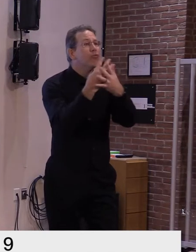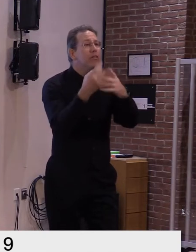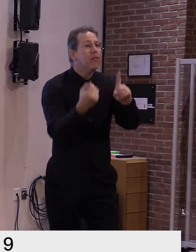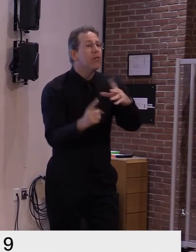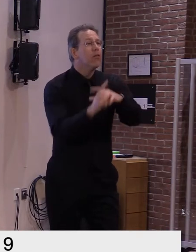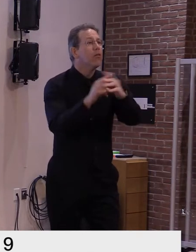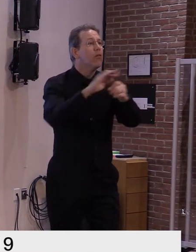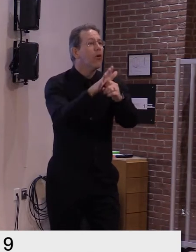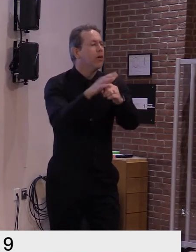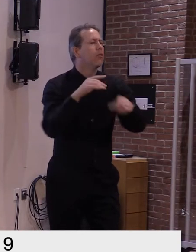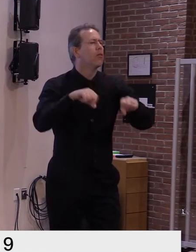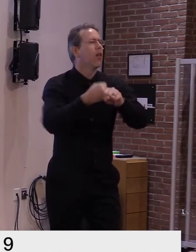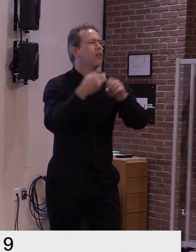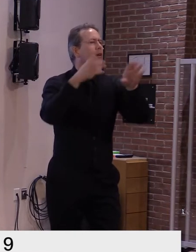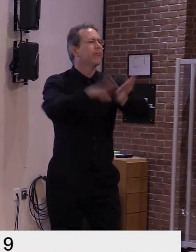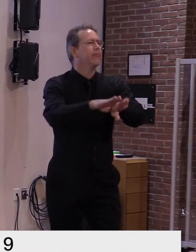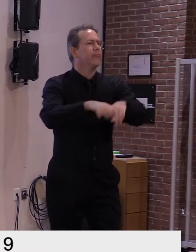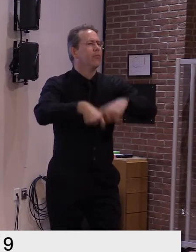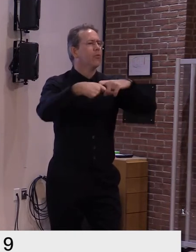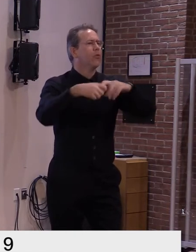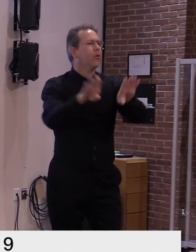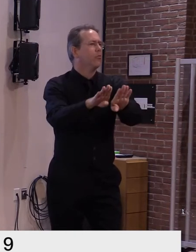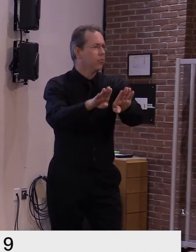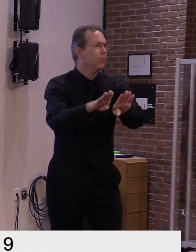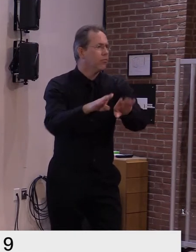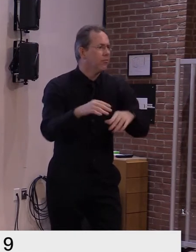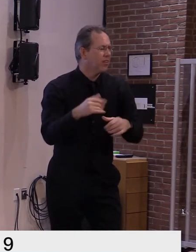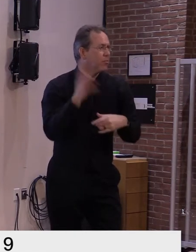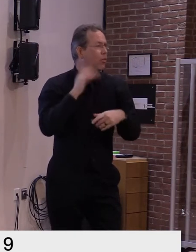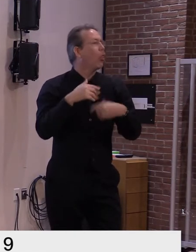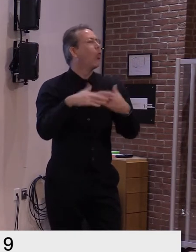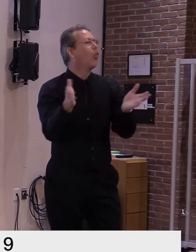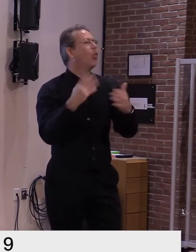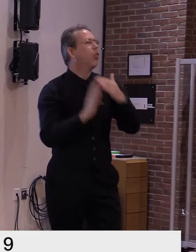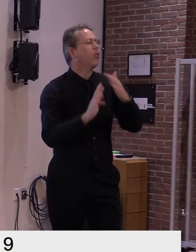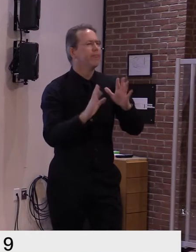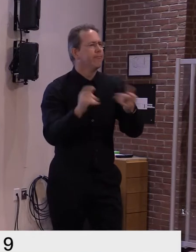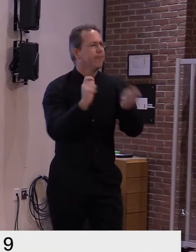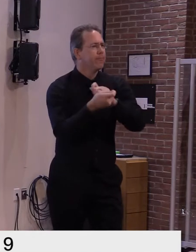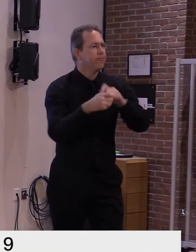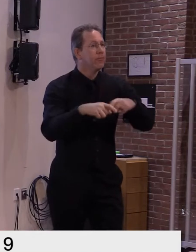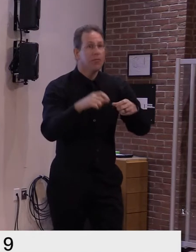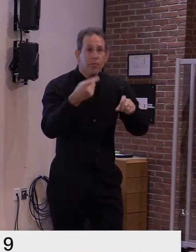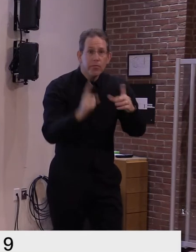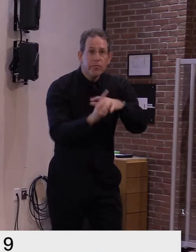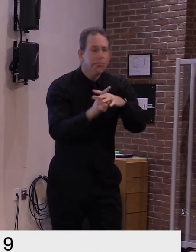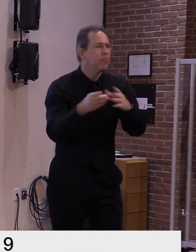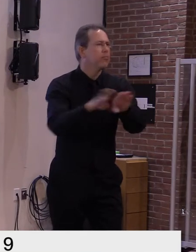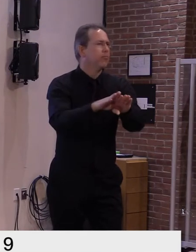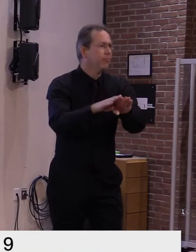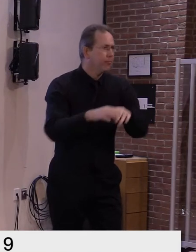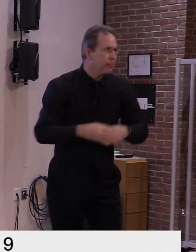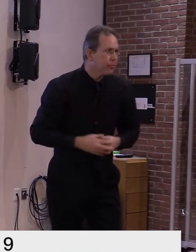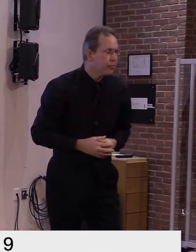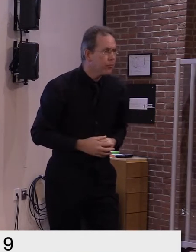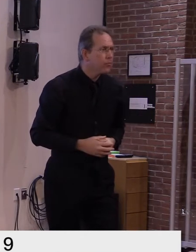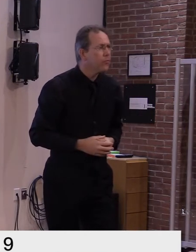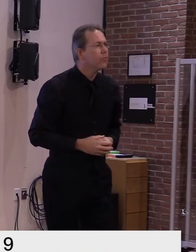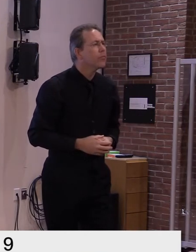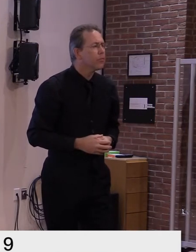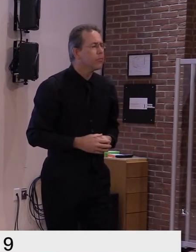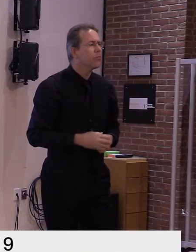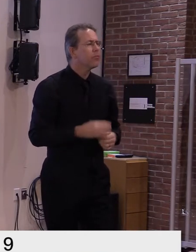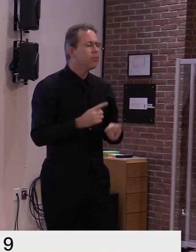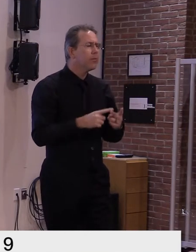with confirmed or presumed cases. Just to add on, we did test the Chittenden Regional